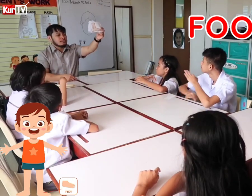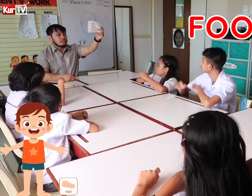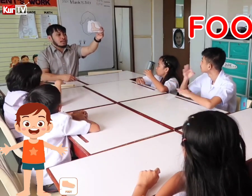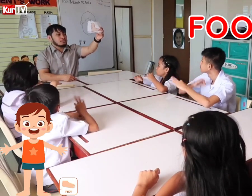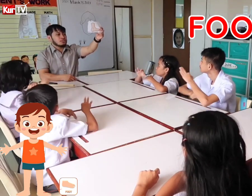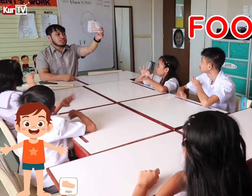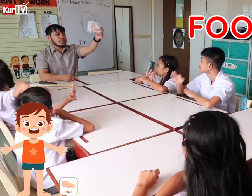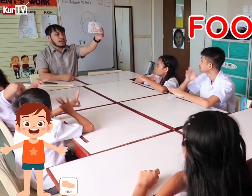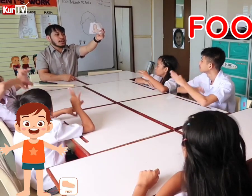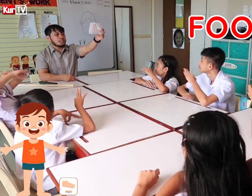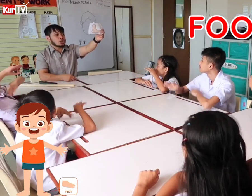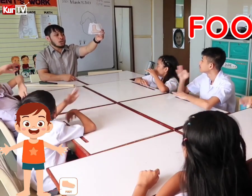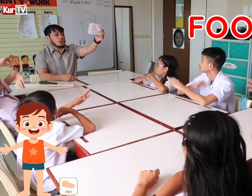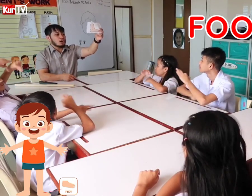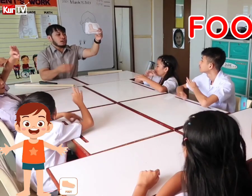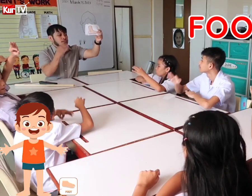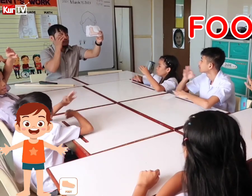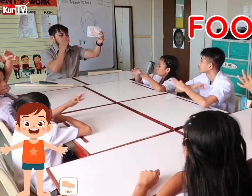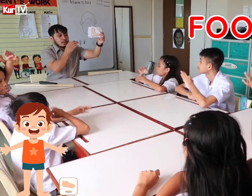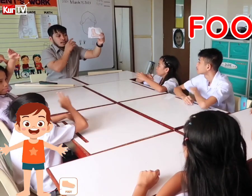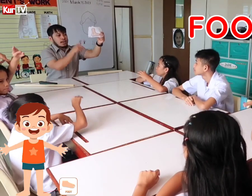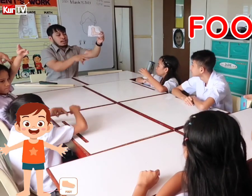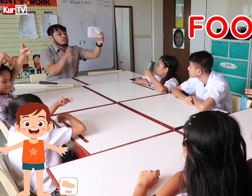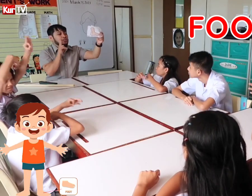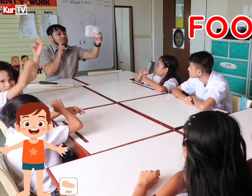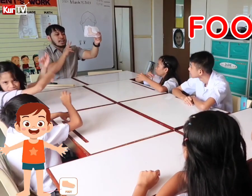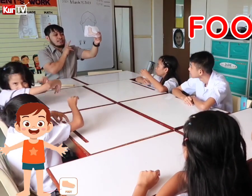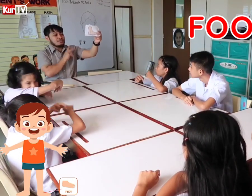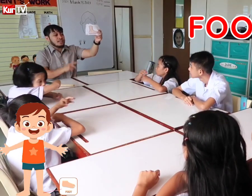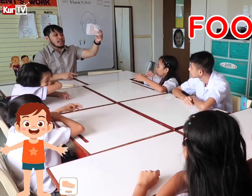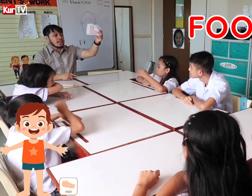How do you sign? Cholo. How do you sign? Vina.